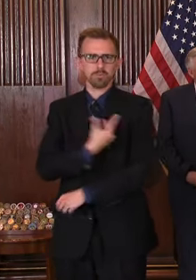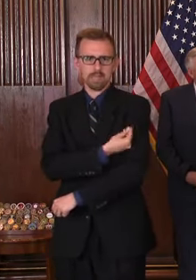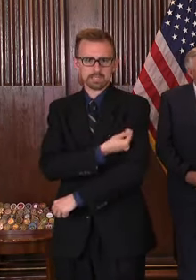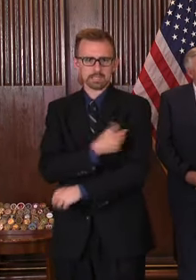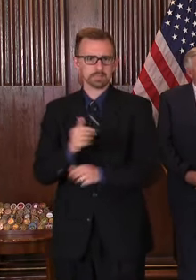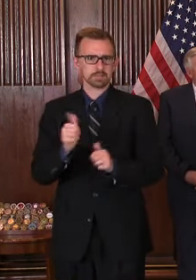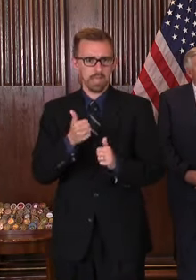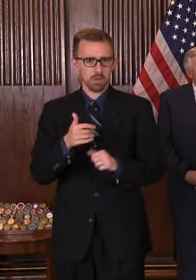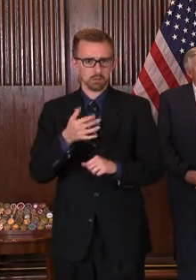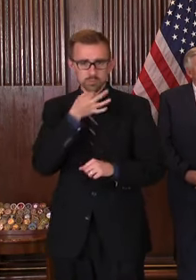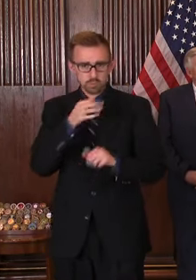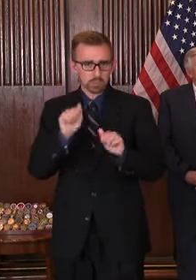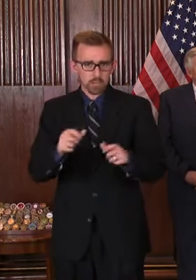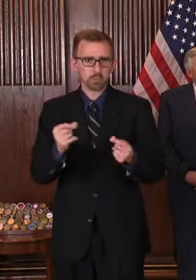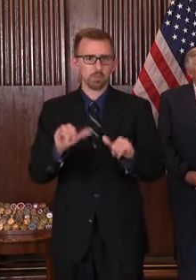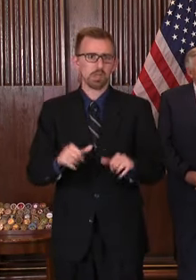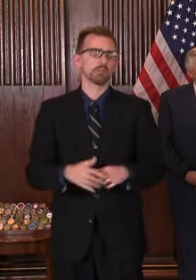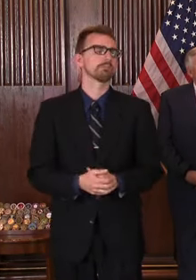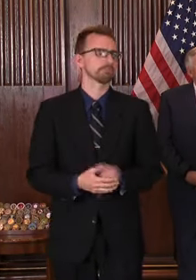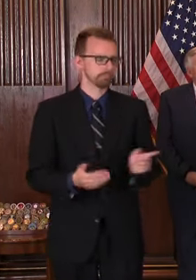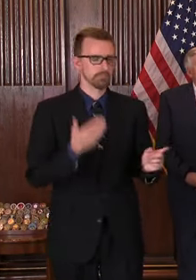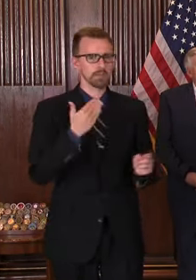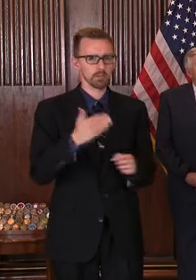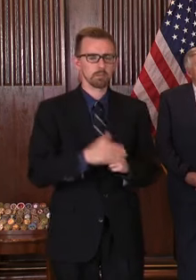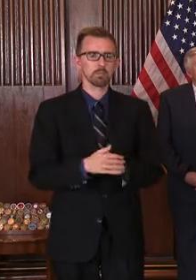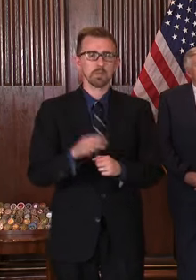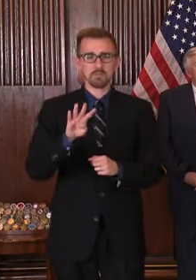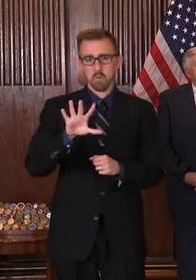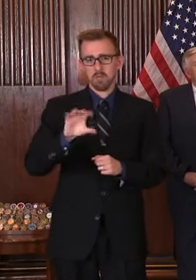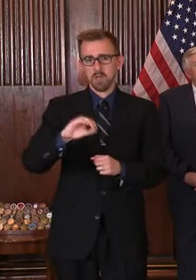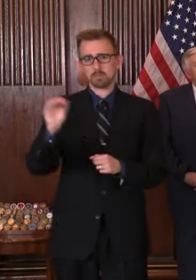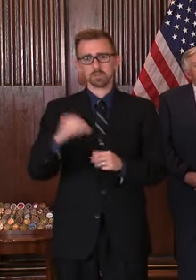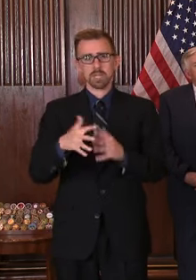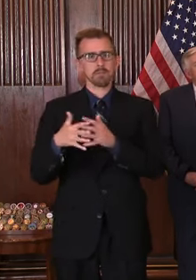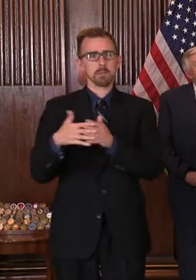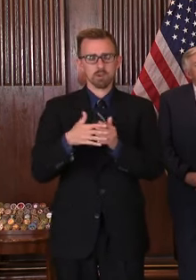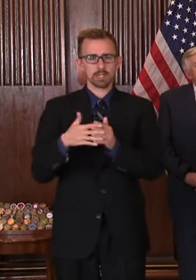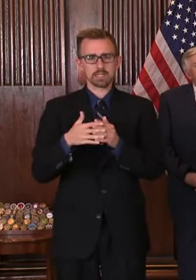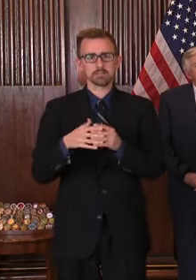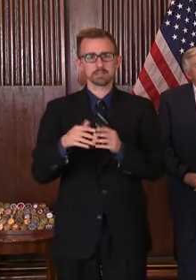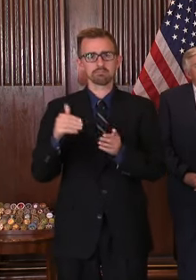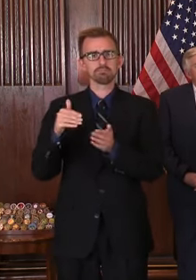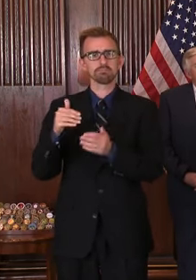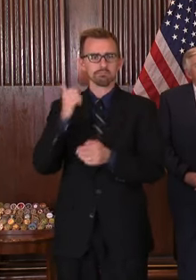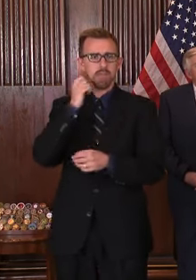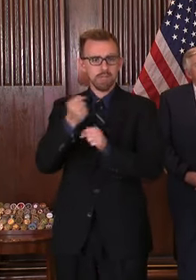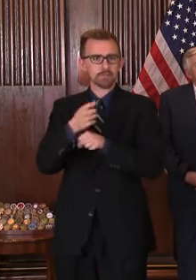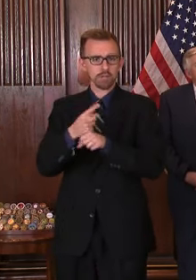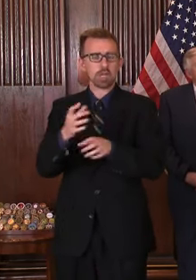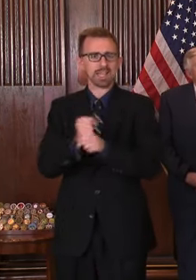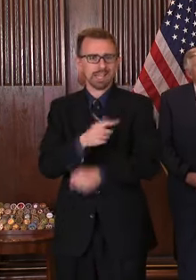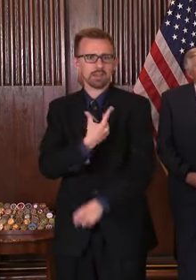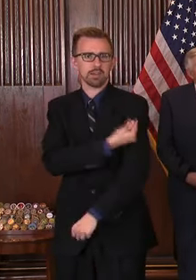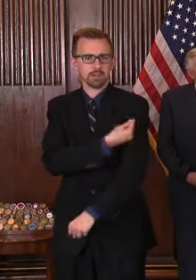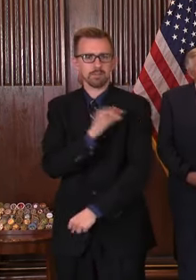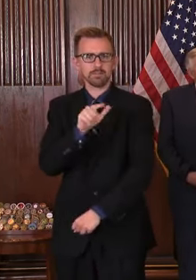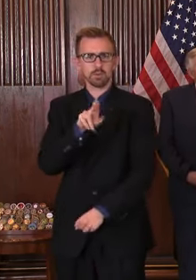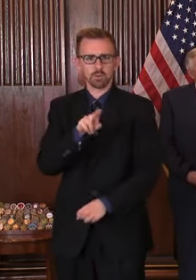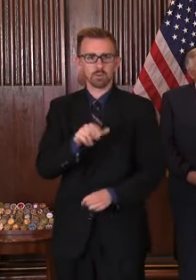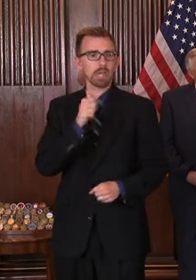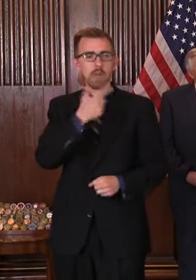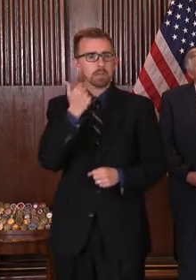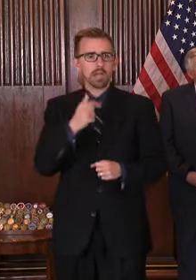Yeah, Philip, thank you. And as you know, only about 45% of Americans get their flu shots. And that's really not due to a lack